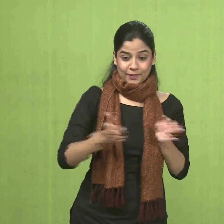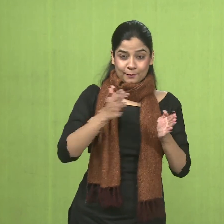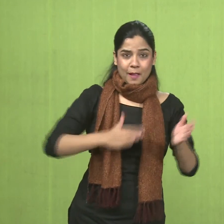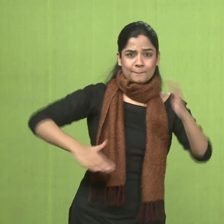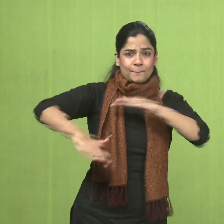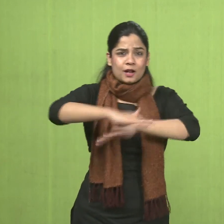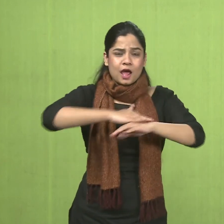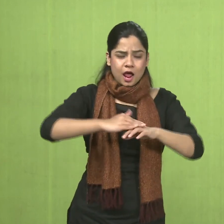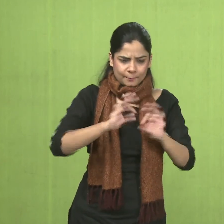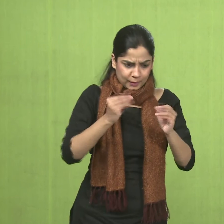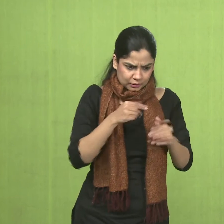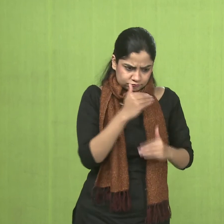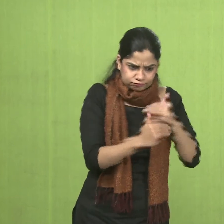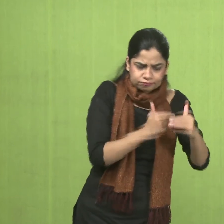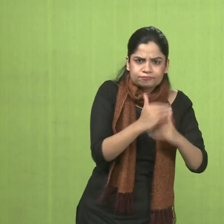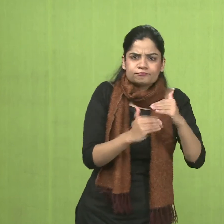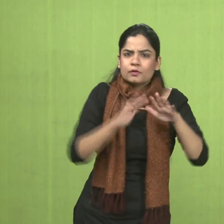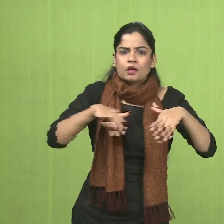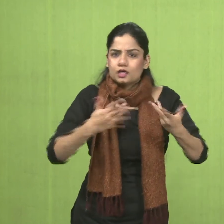Guidelines for preparing an expenditure plan.